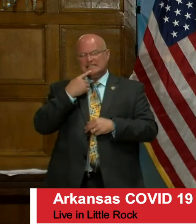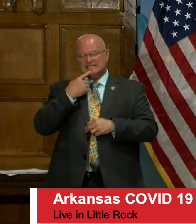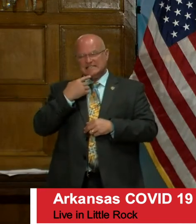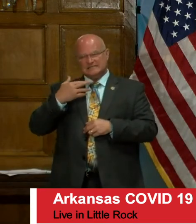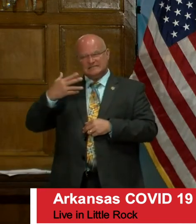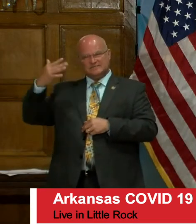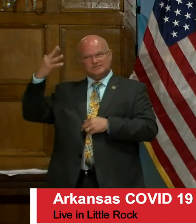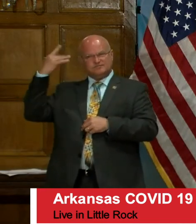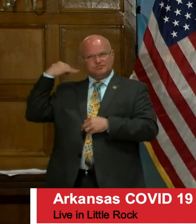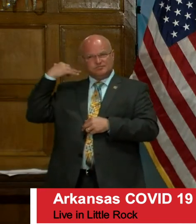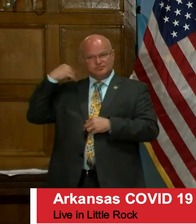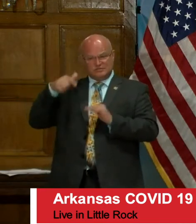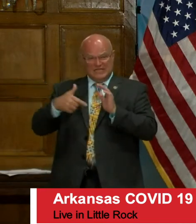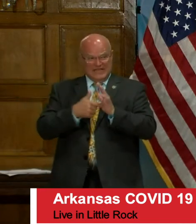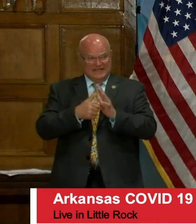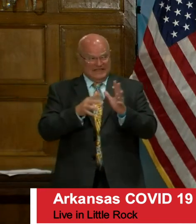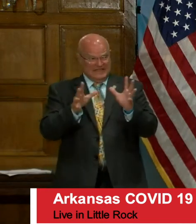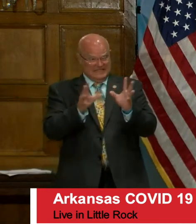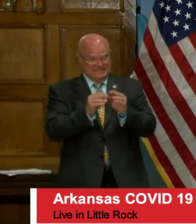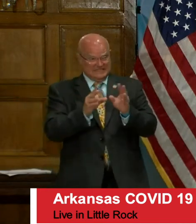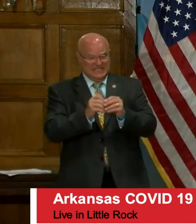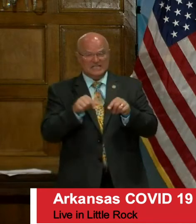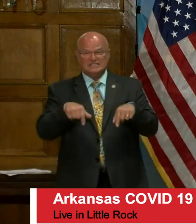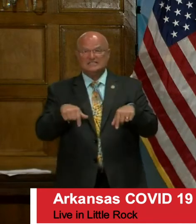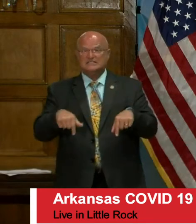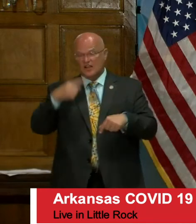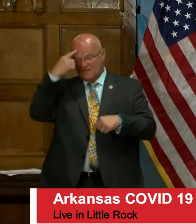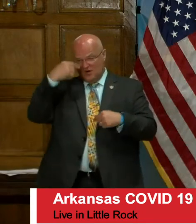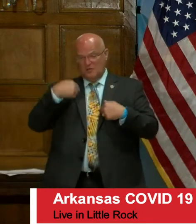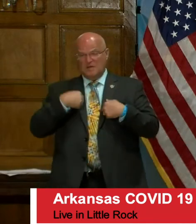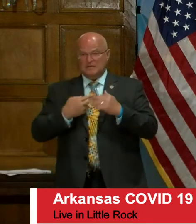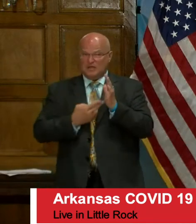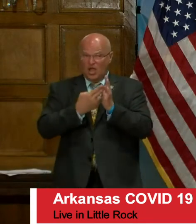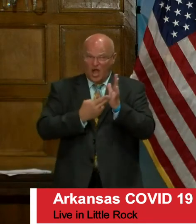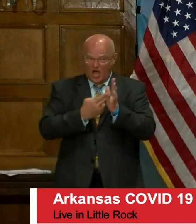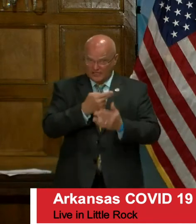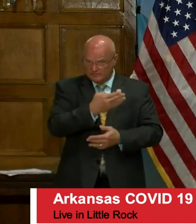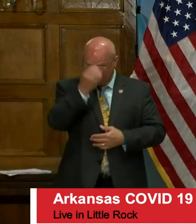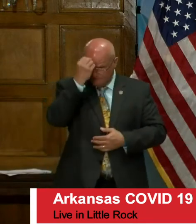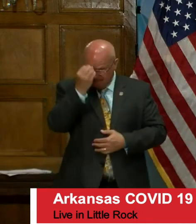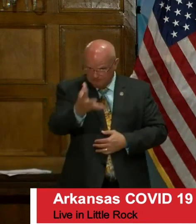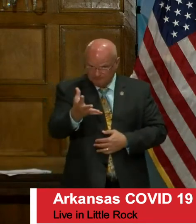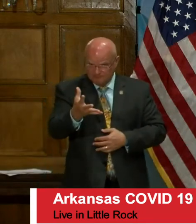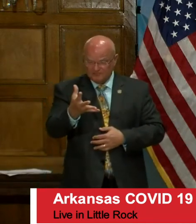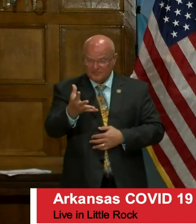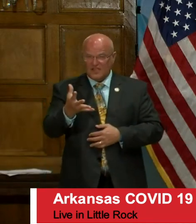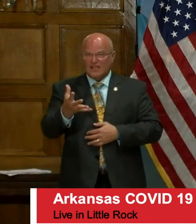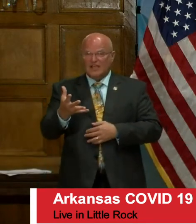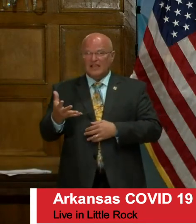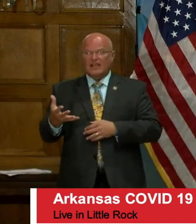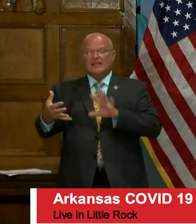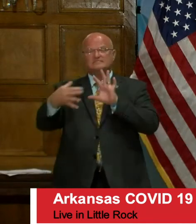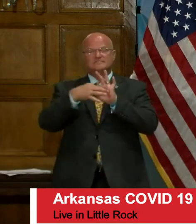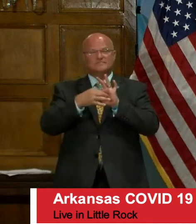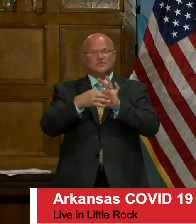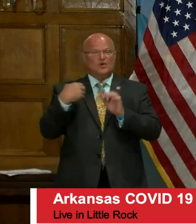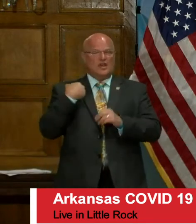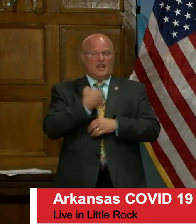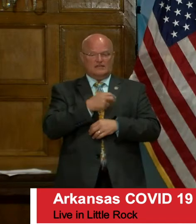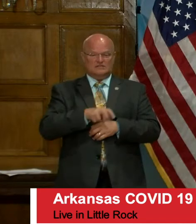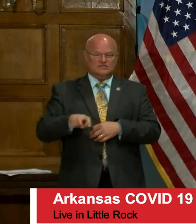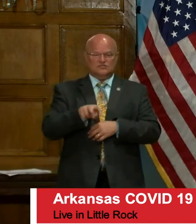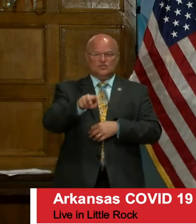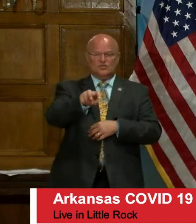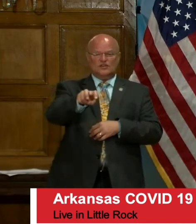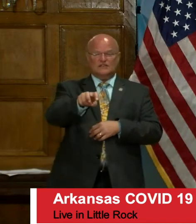very beginning, these sessions are for me to be honest and let you part of the journey as we go through this. And